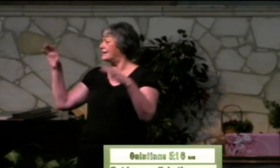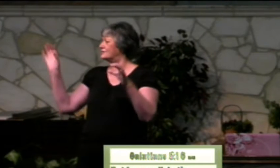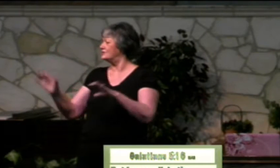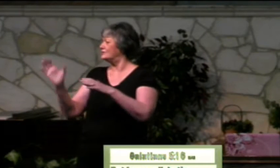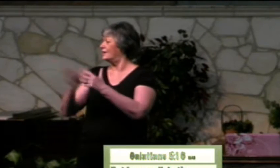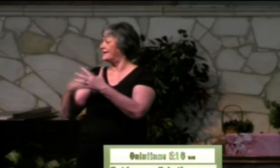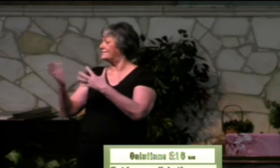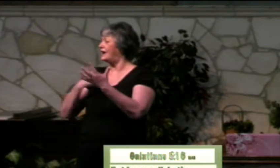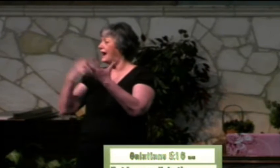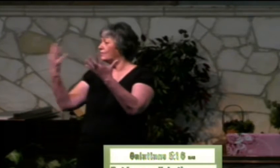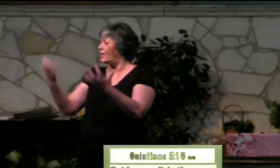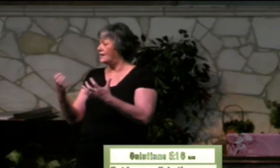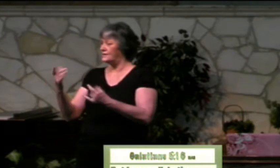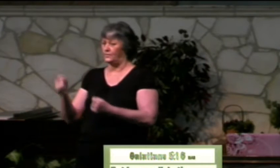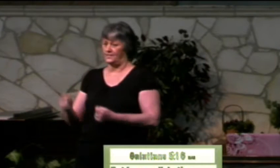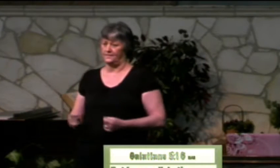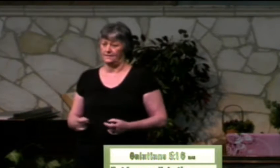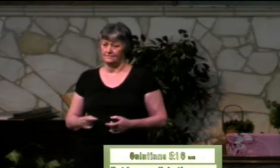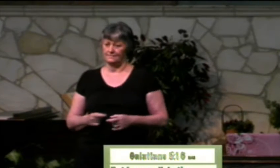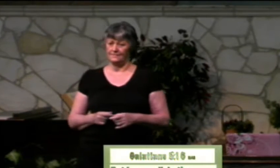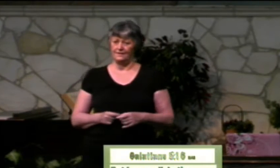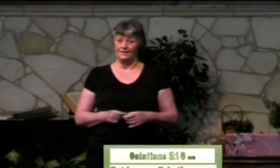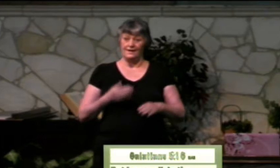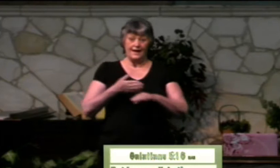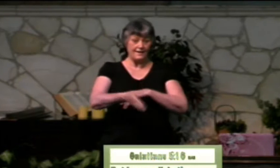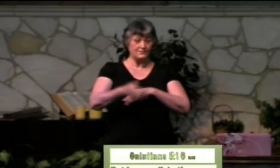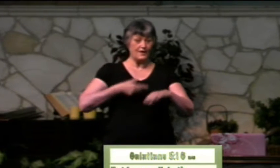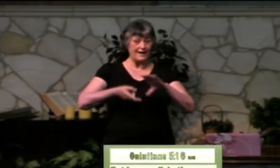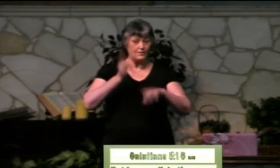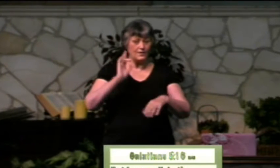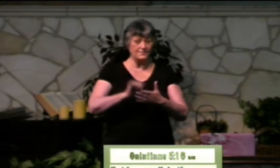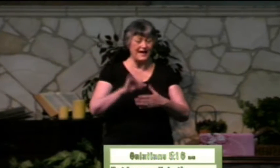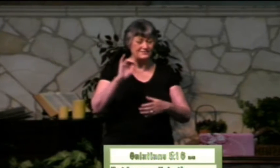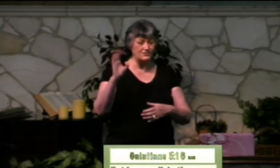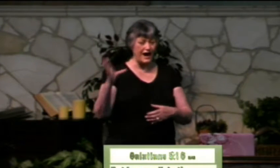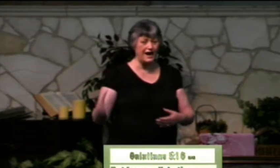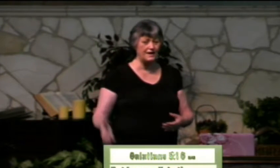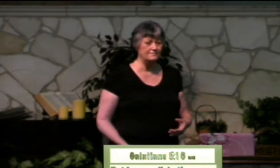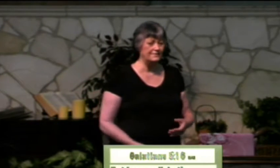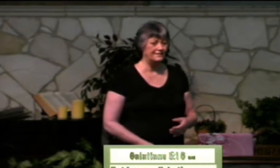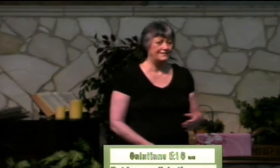could do whatever I wanted with it. After I quit that job,